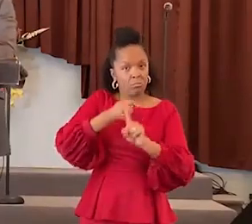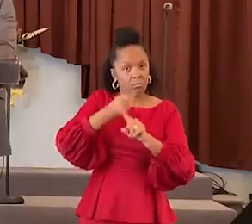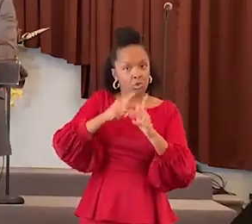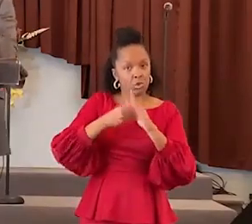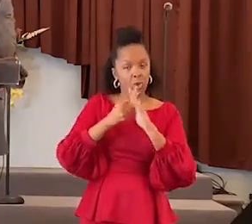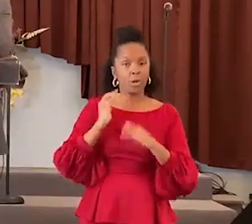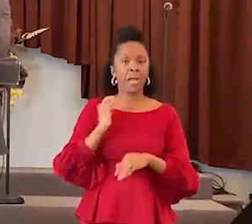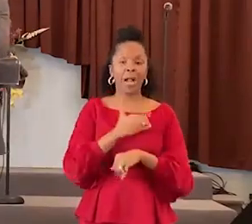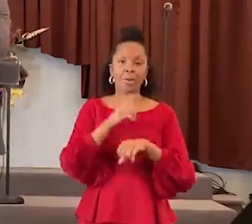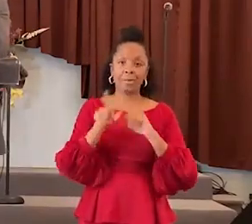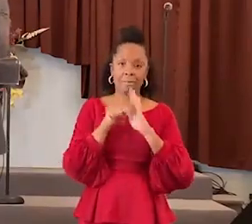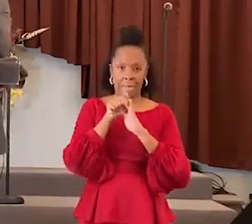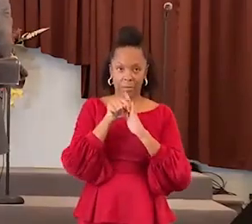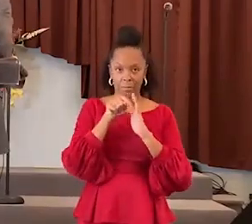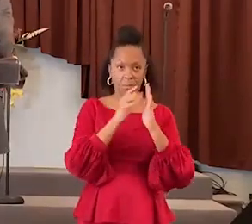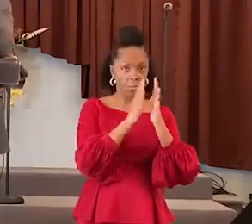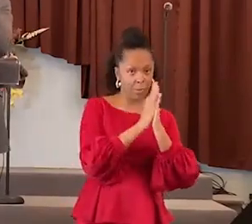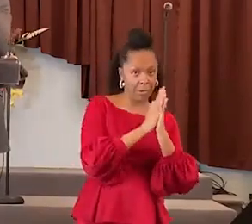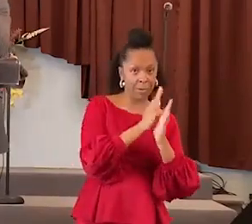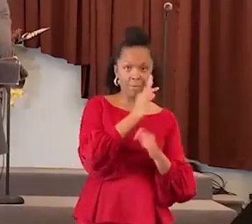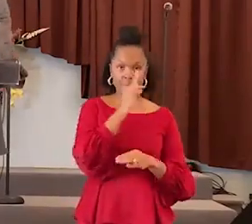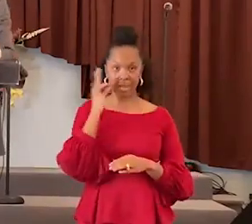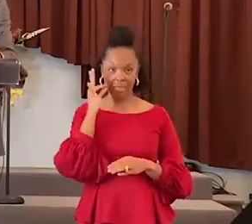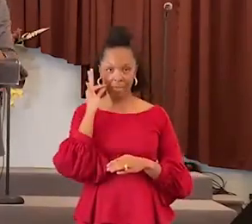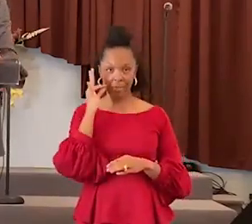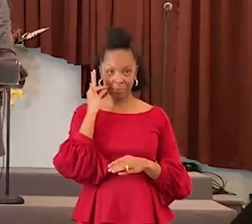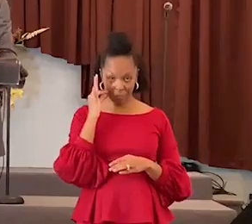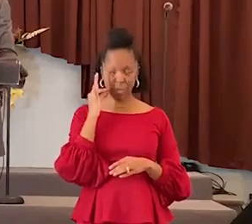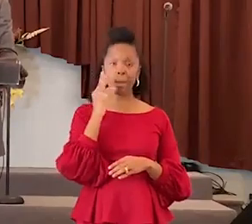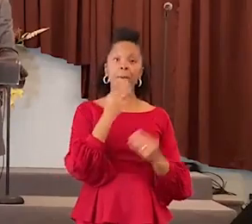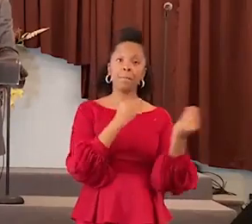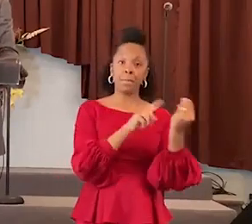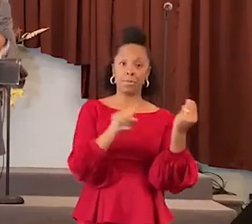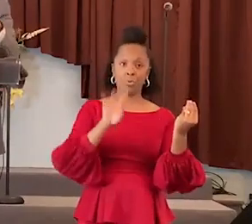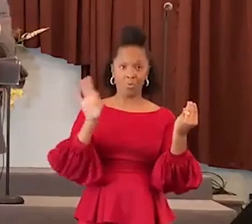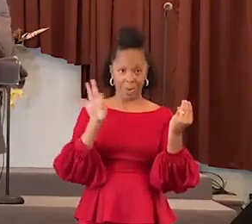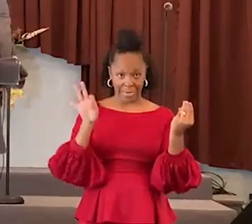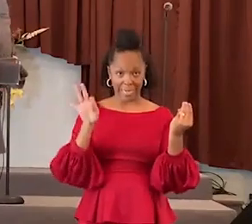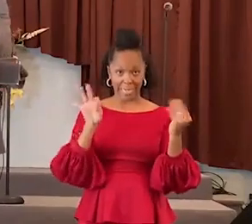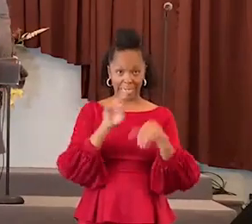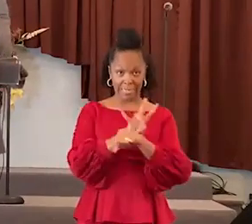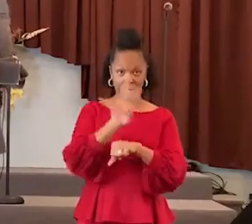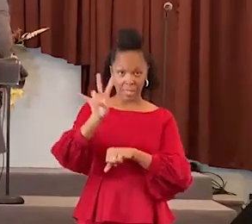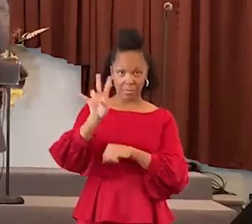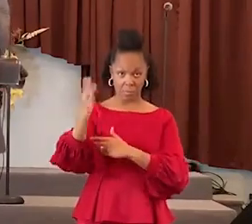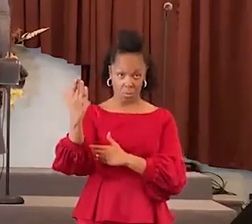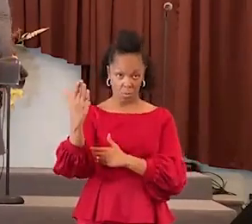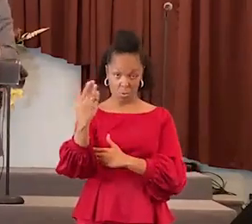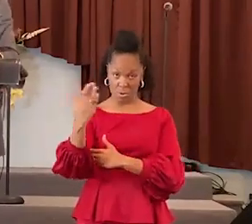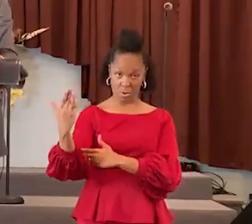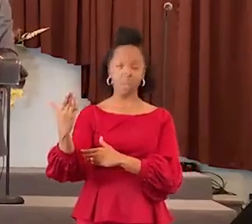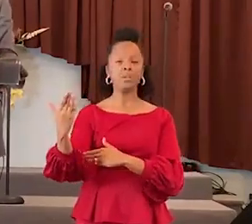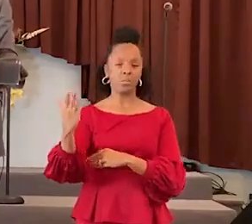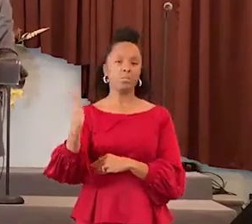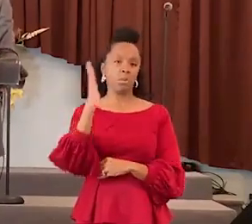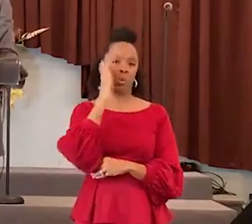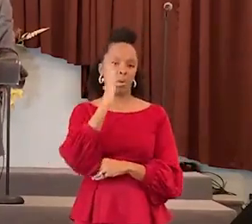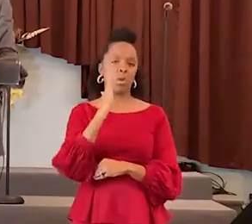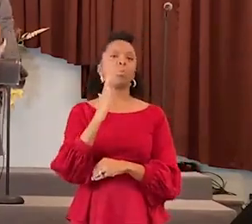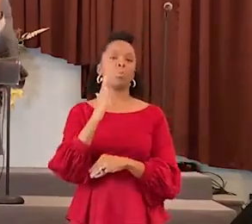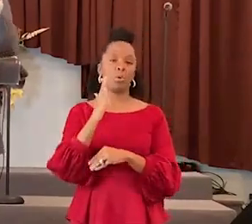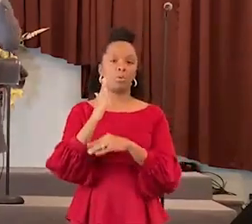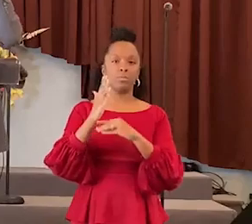through Friday, at 7 a.m. We're going to pray and believe God for our turnaround. a spiritual